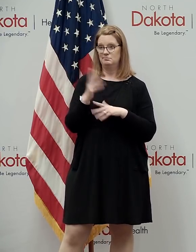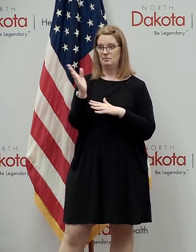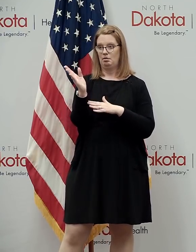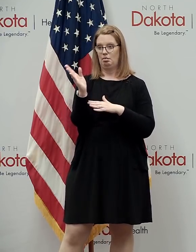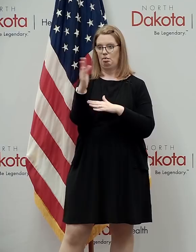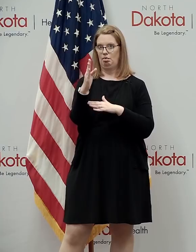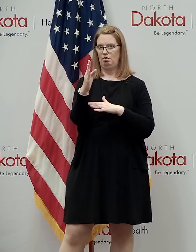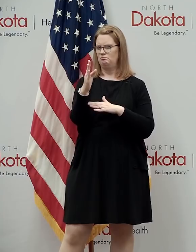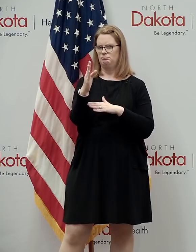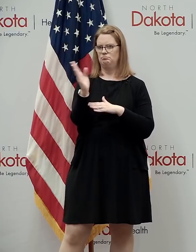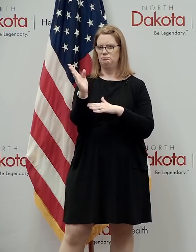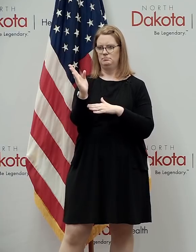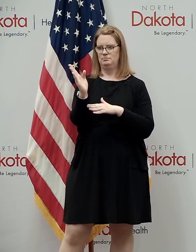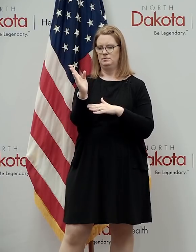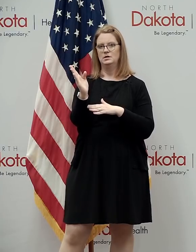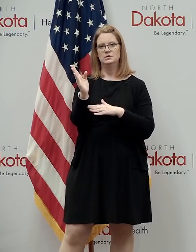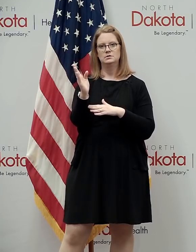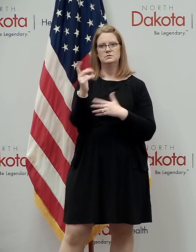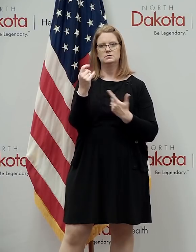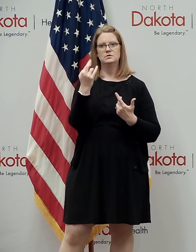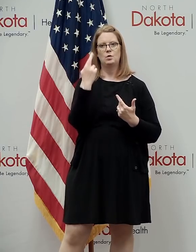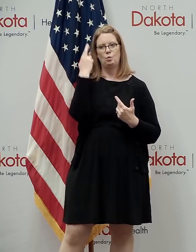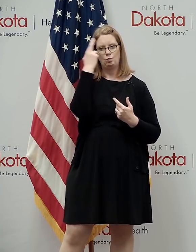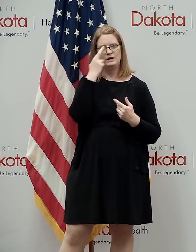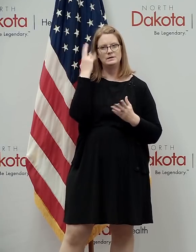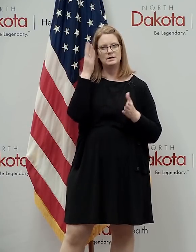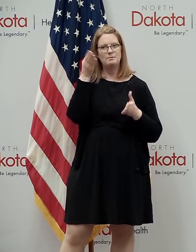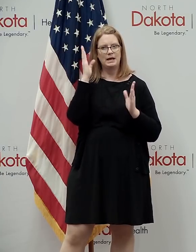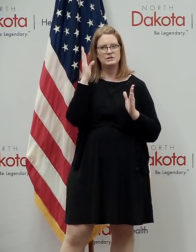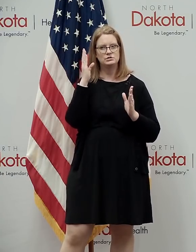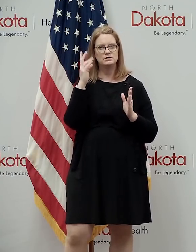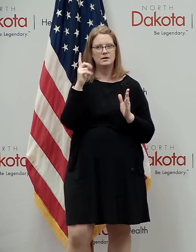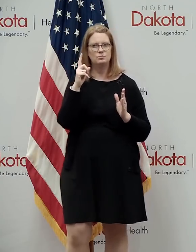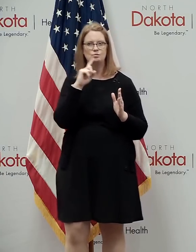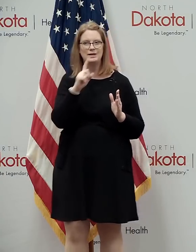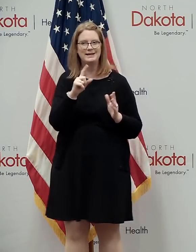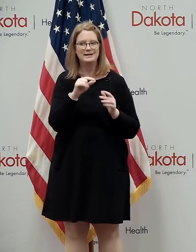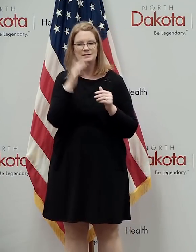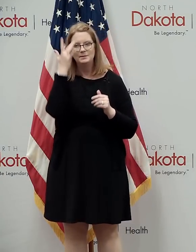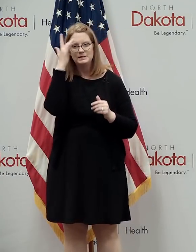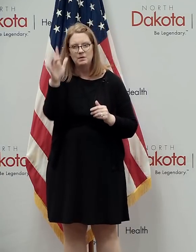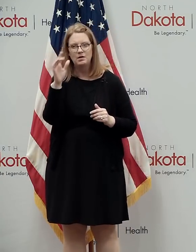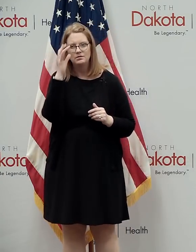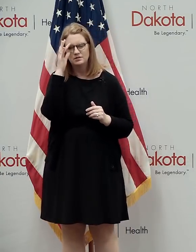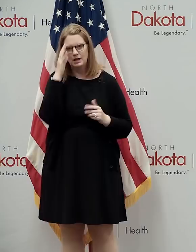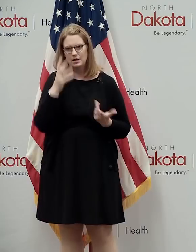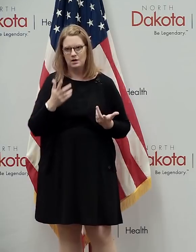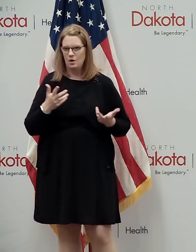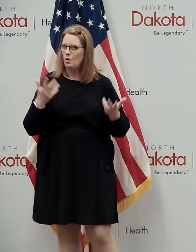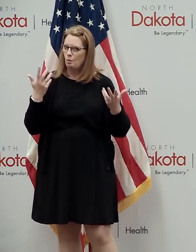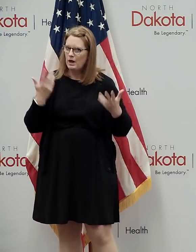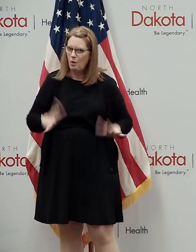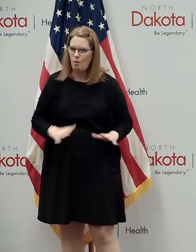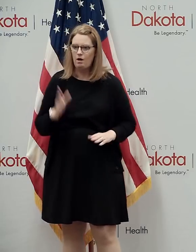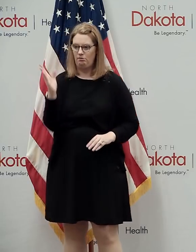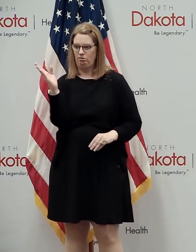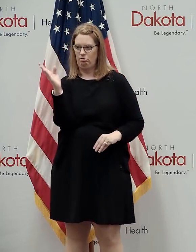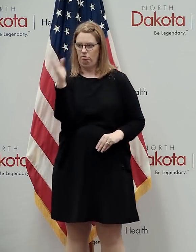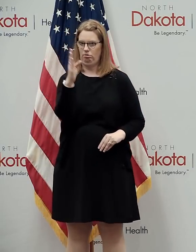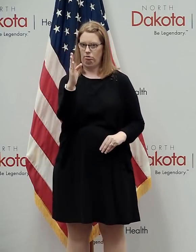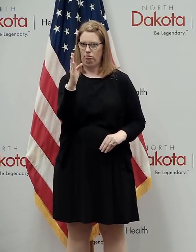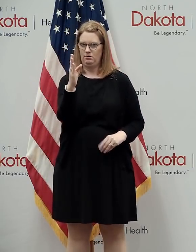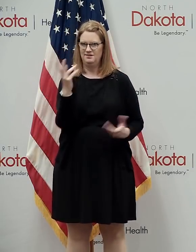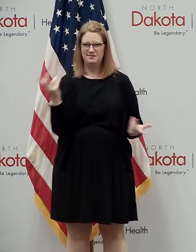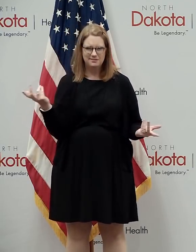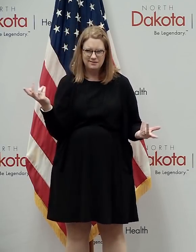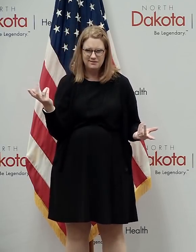rolling back, but there is a reason for us to pay attention and keep being smart so we don't have to. That goes back to how citizens behave. I mean, the last